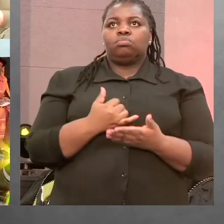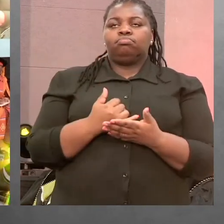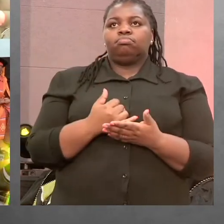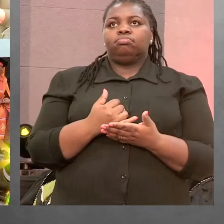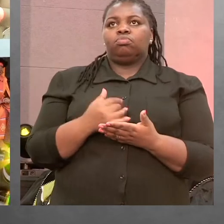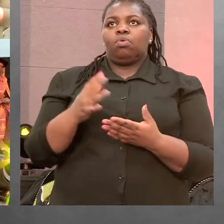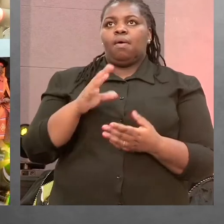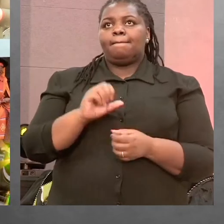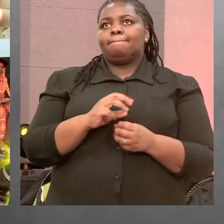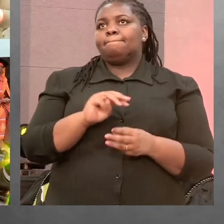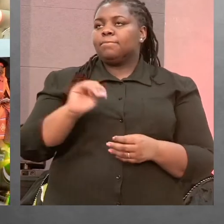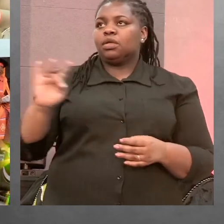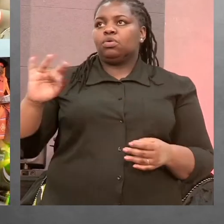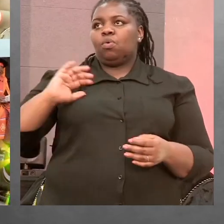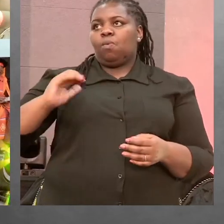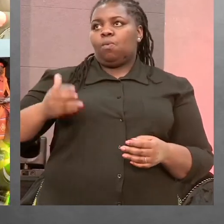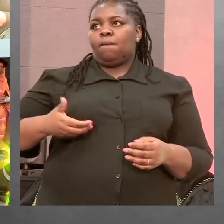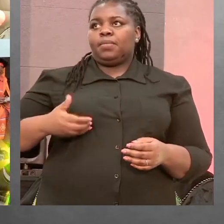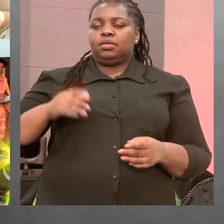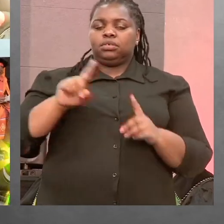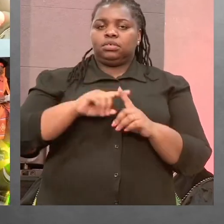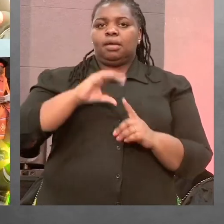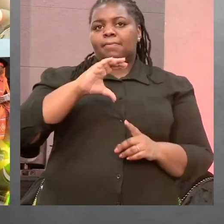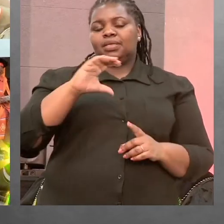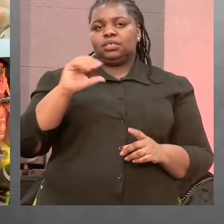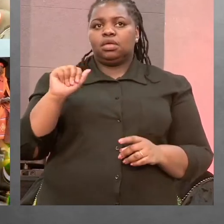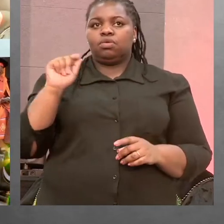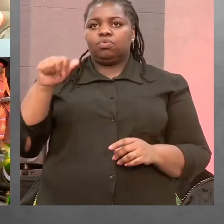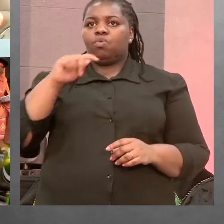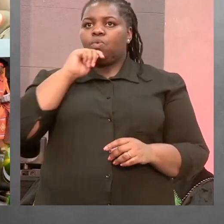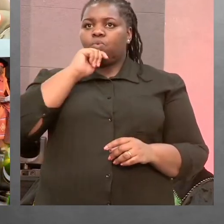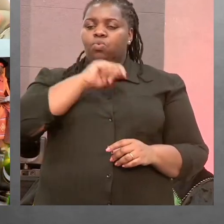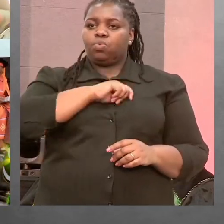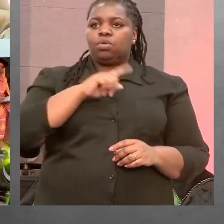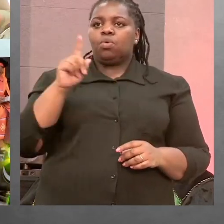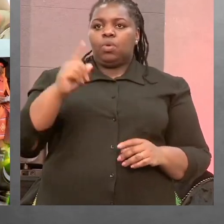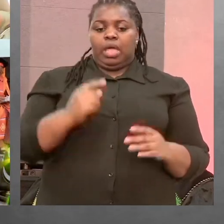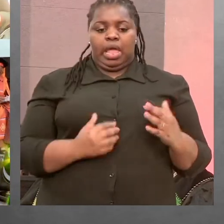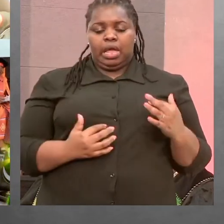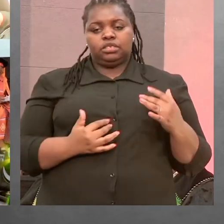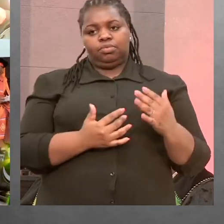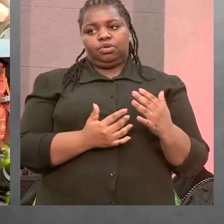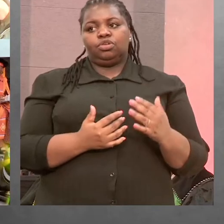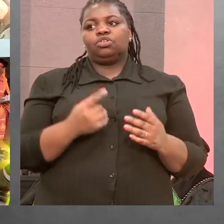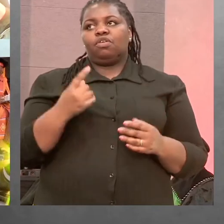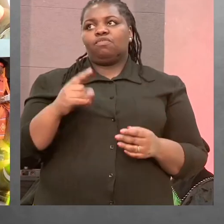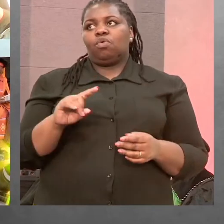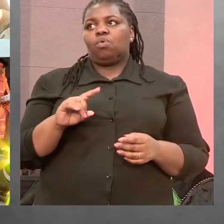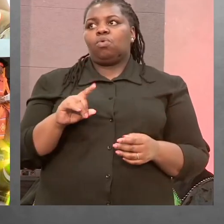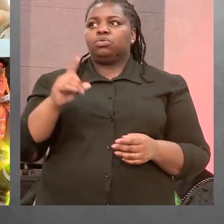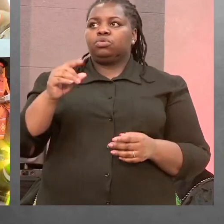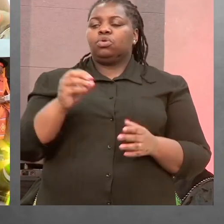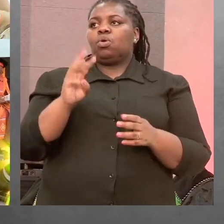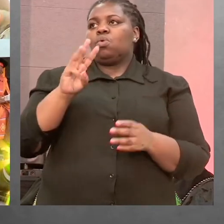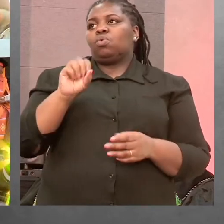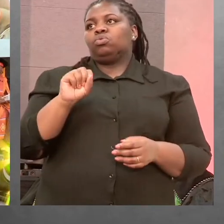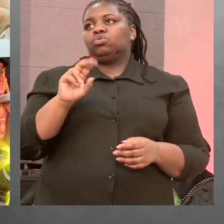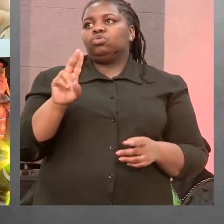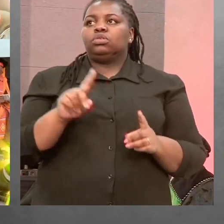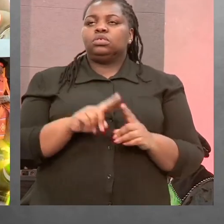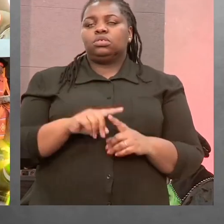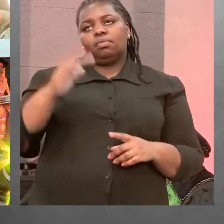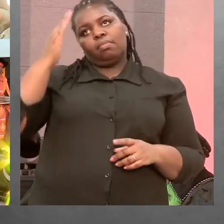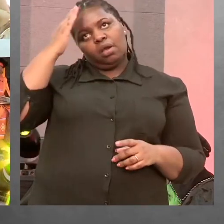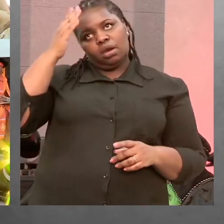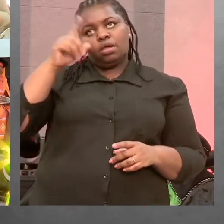inspire millions of women and chartered accountants, you are truly an inspiration to WUSU students, to graduates who view you